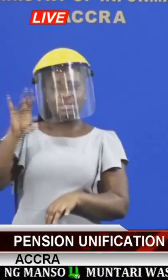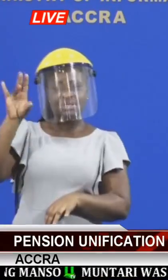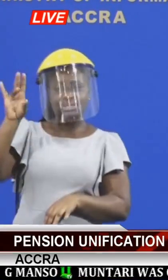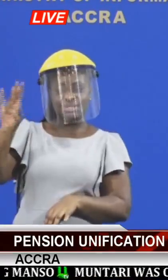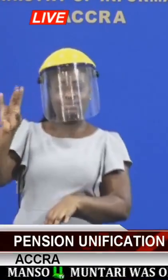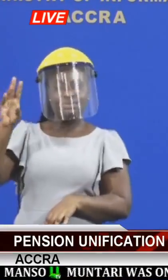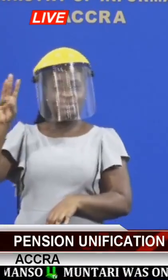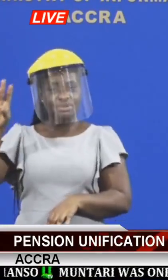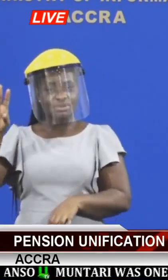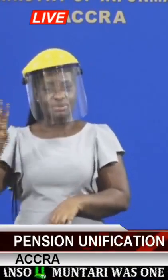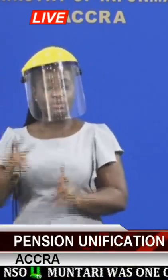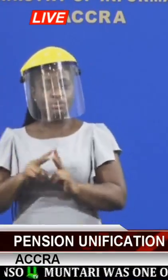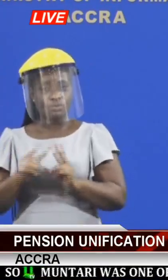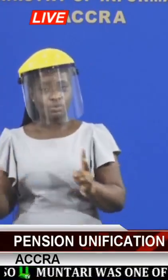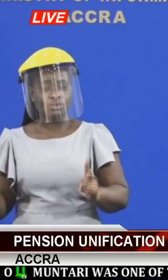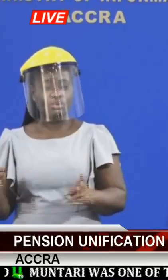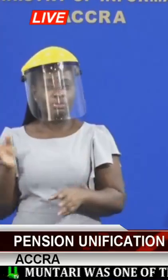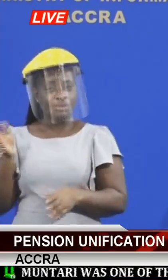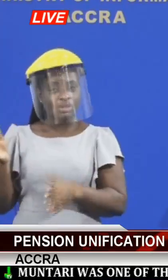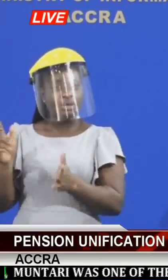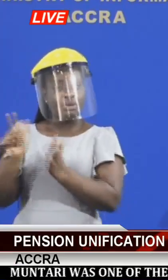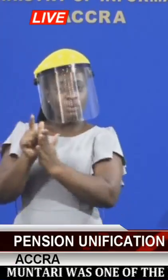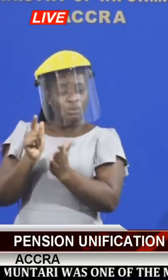amend in normal almost so Sam Rano